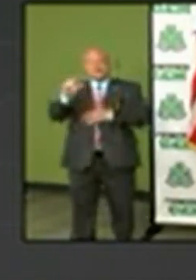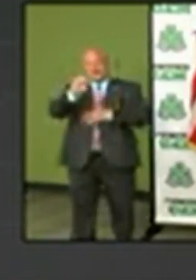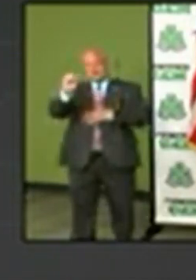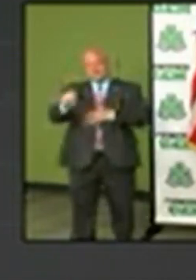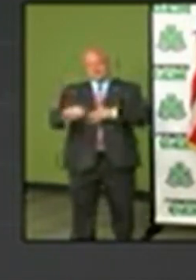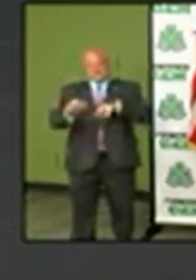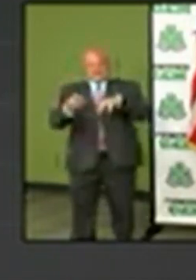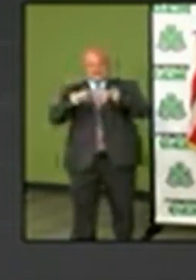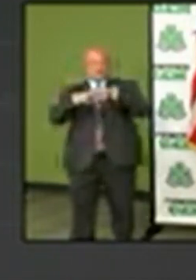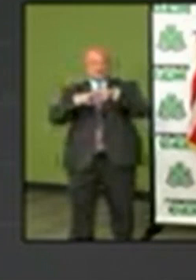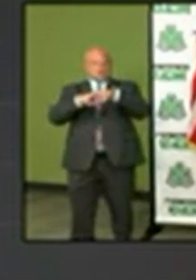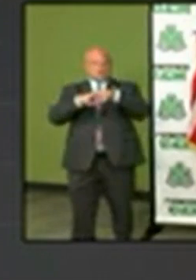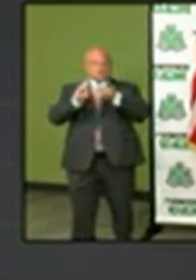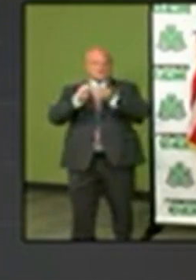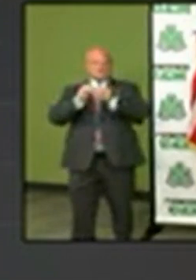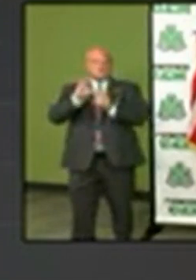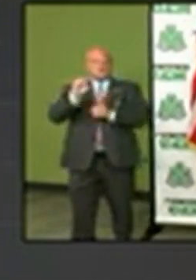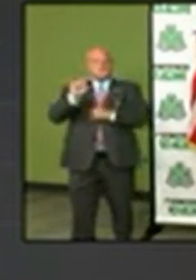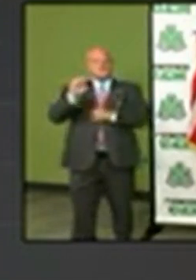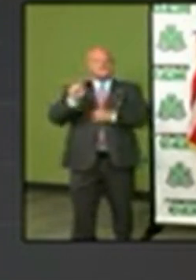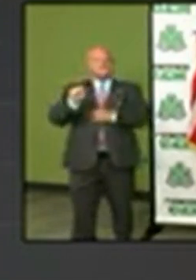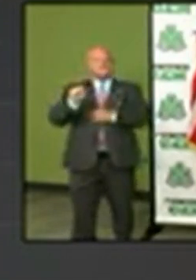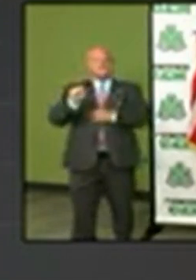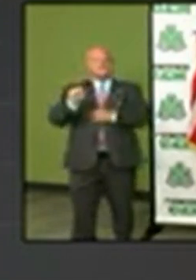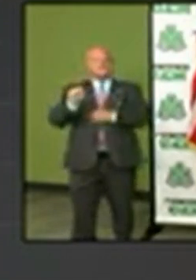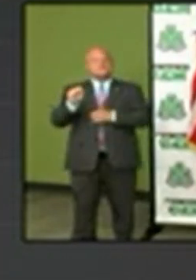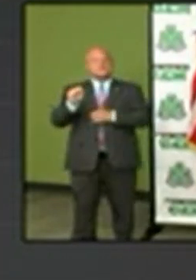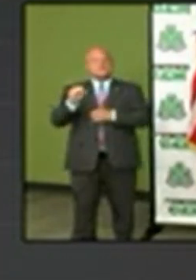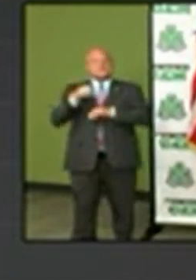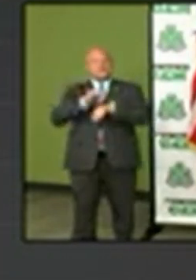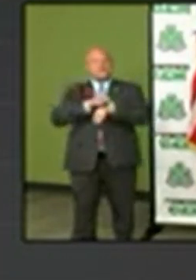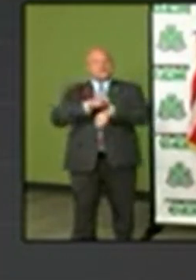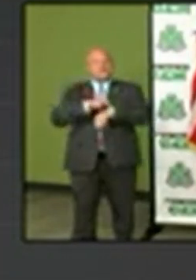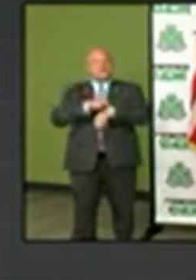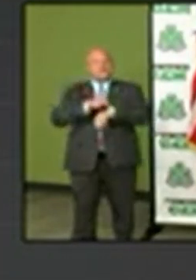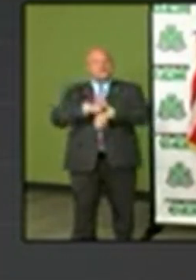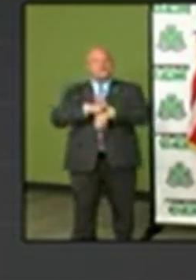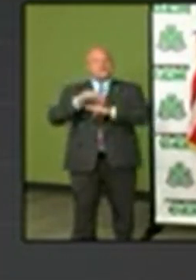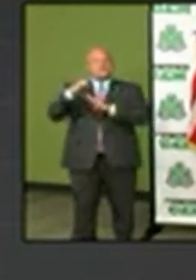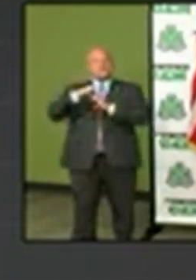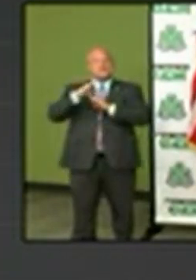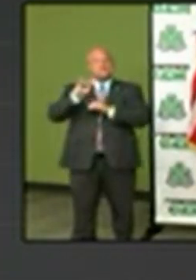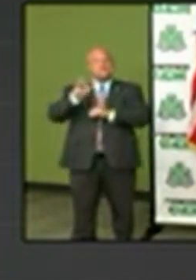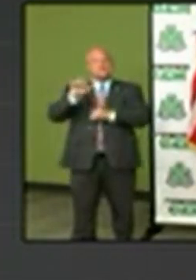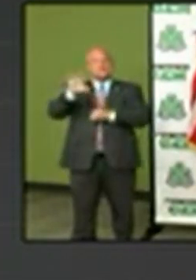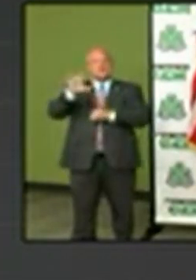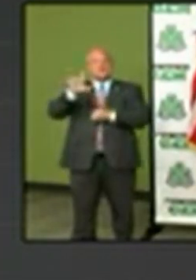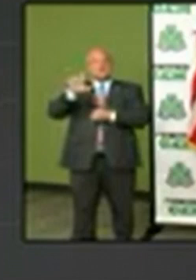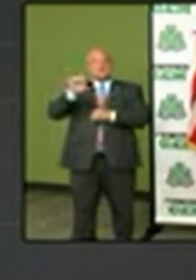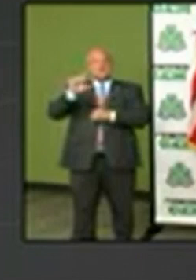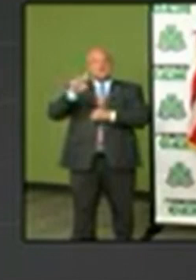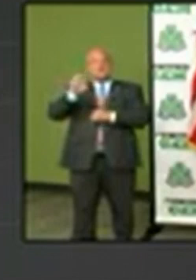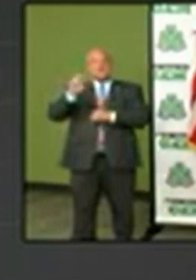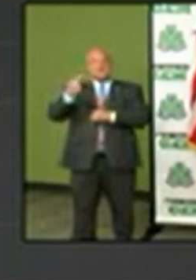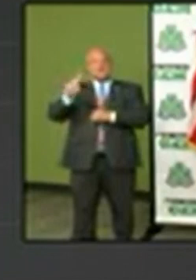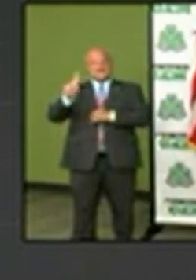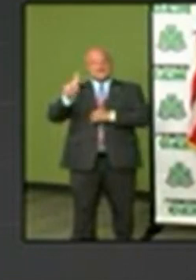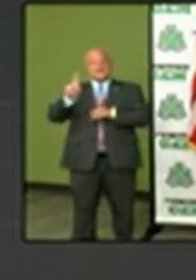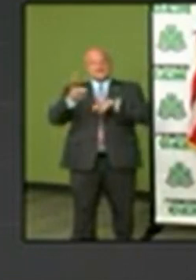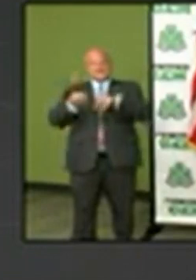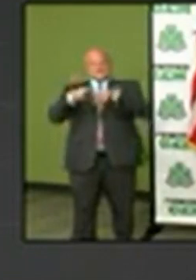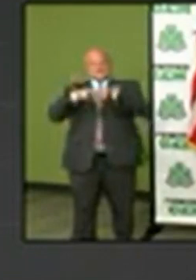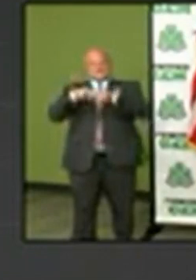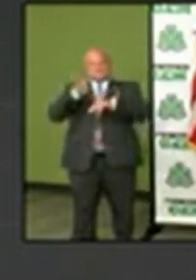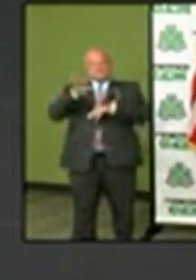percent increase in number of cases over that period of time. Top county is Cleveland. That has increased